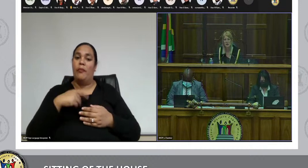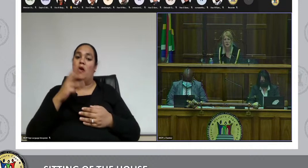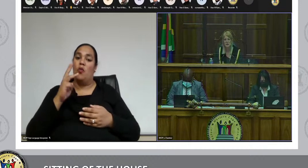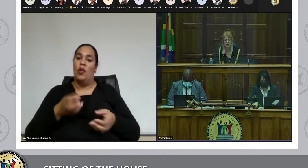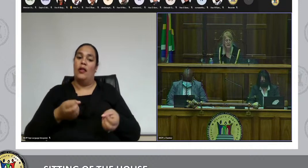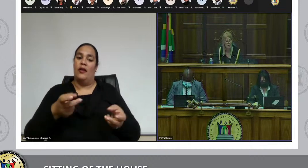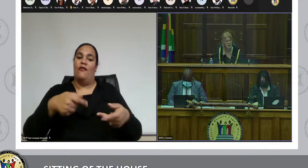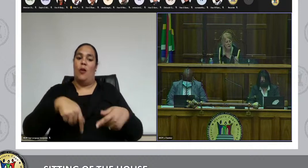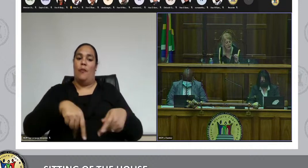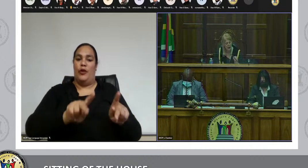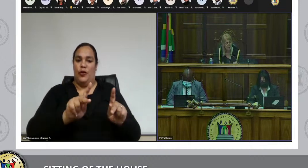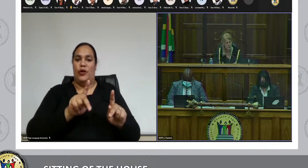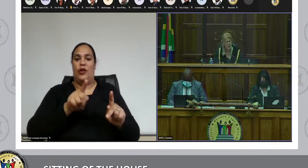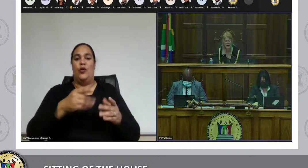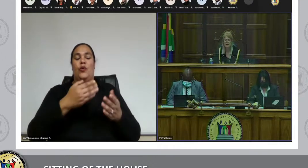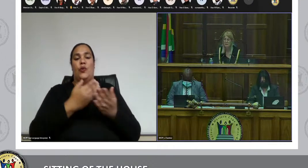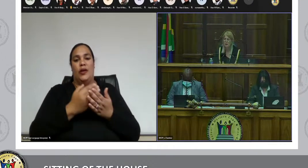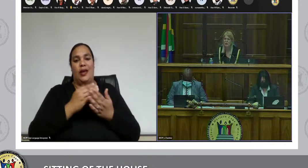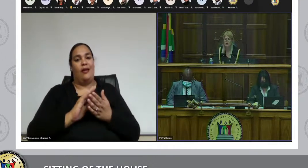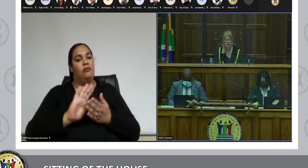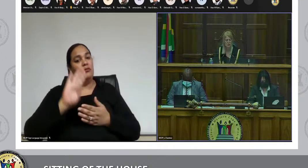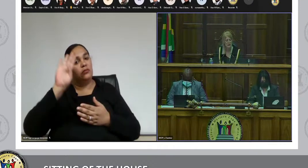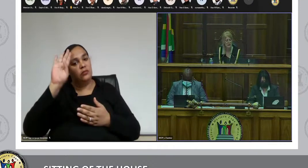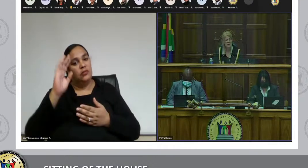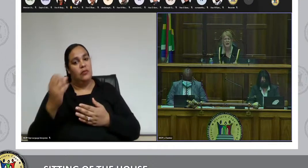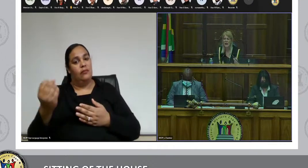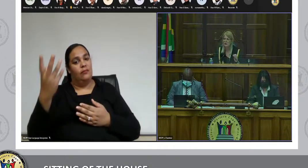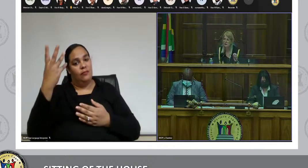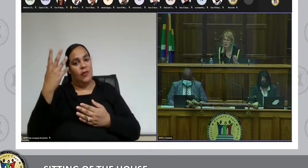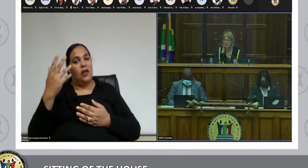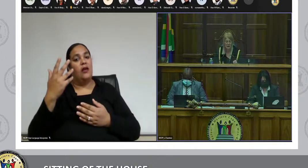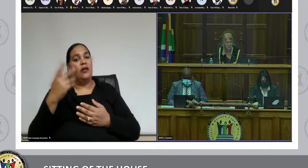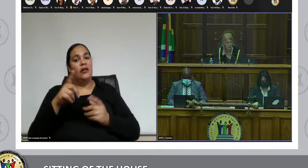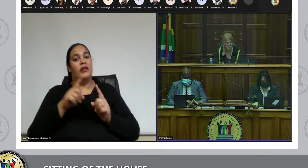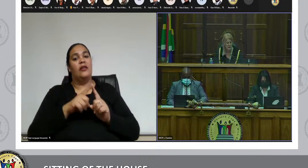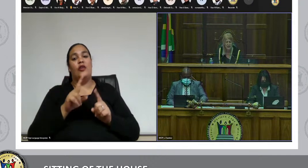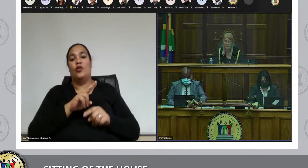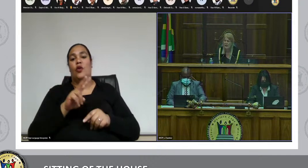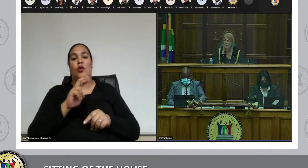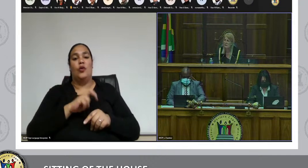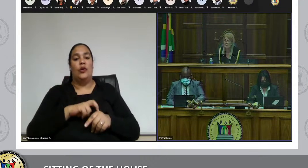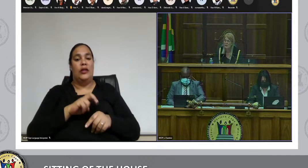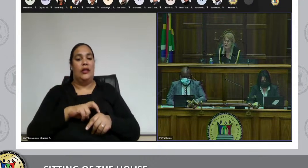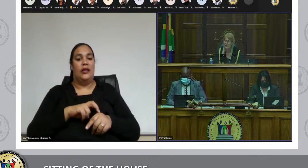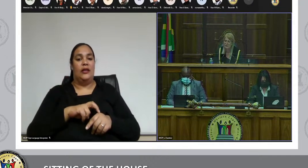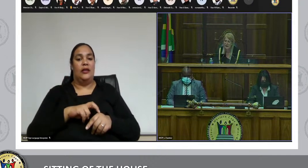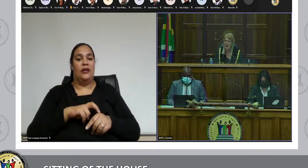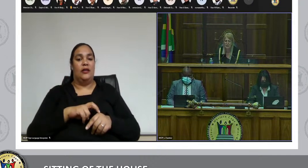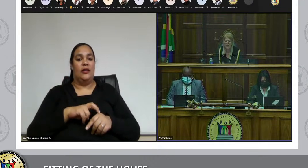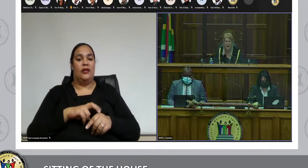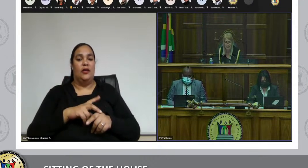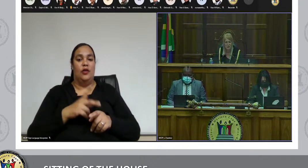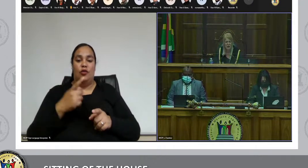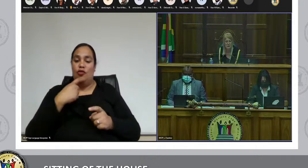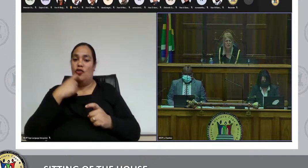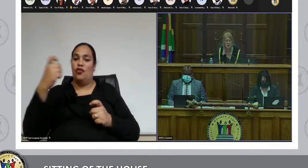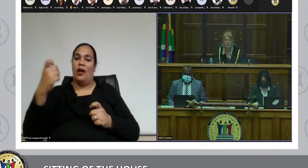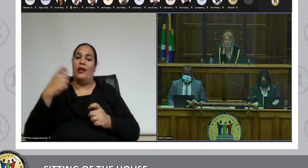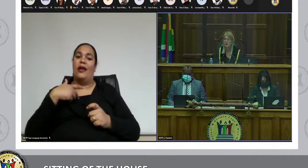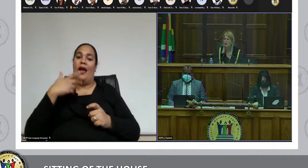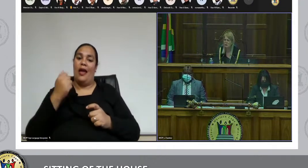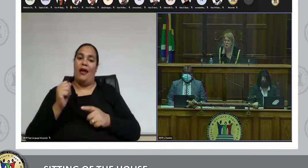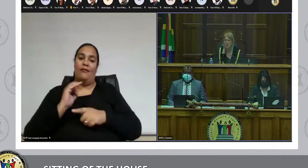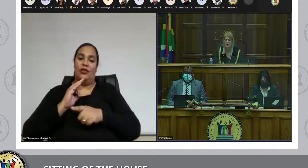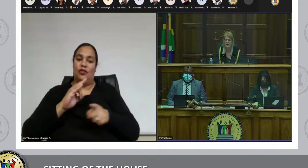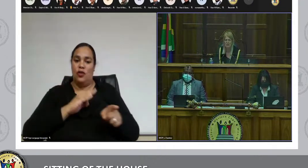you that opportunity. You can put your hand up on the screen and you don't have to be shouting out. I have table